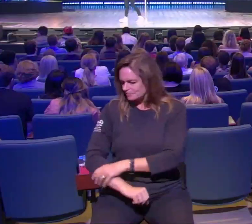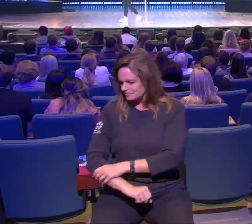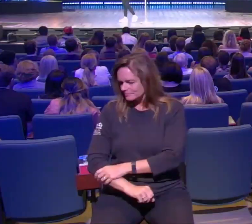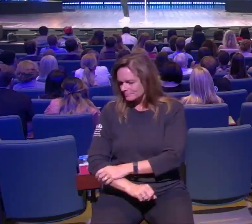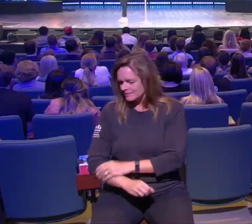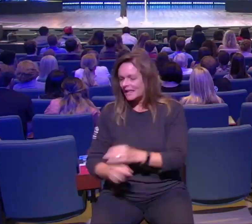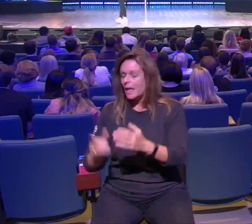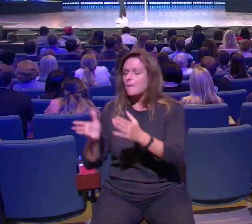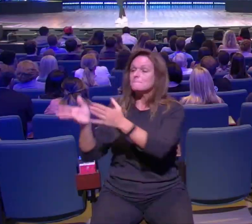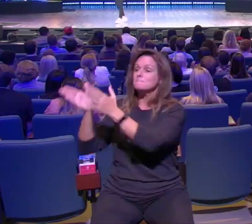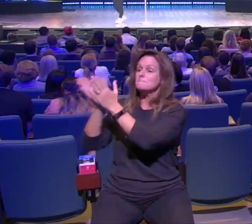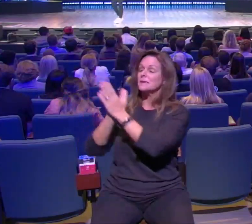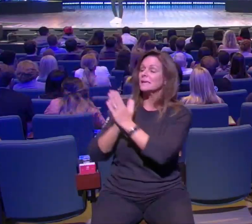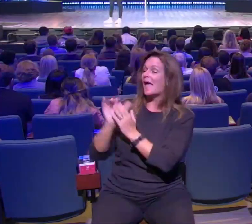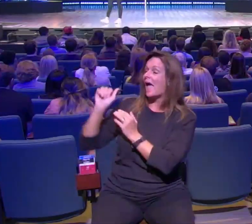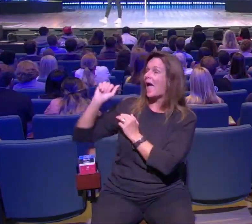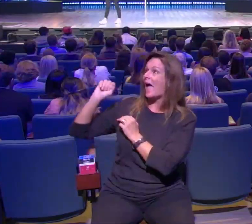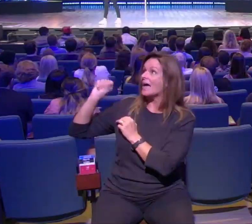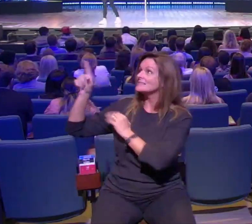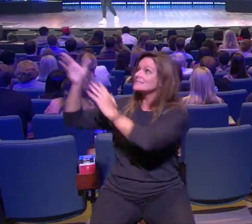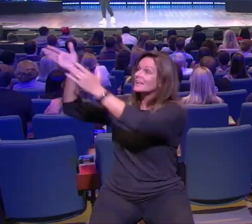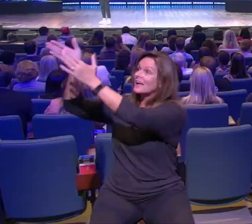ask